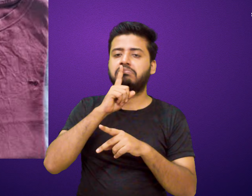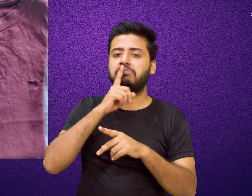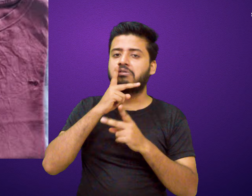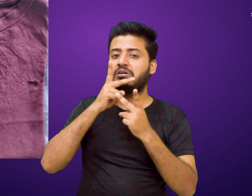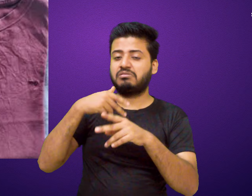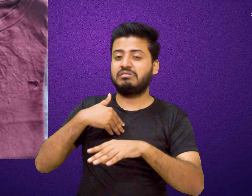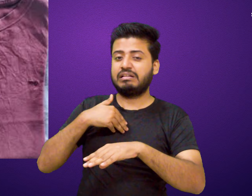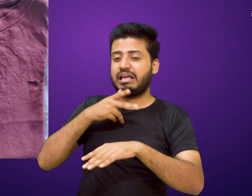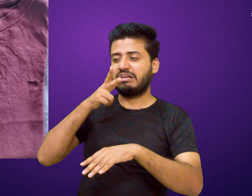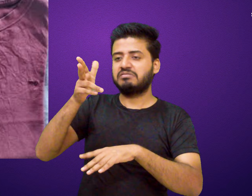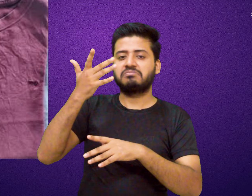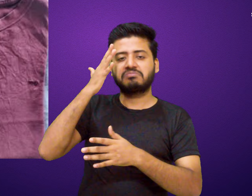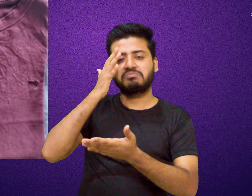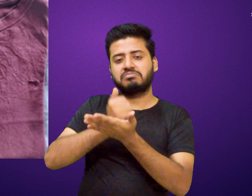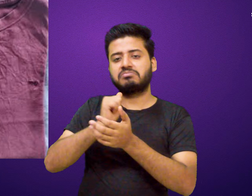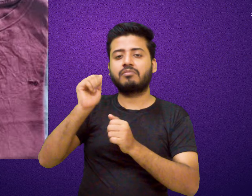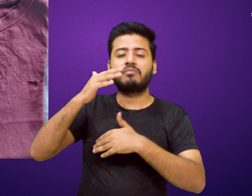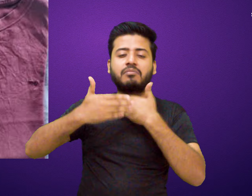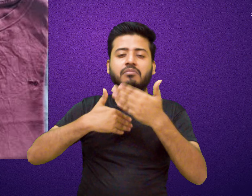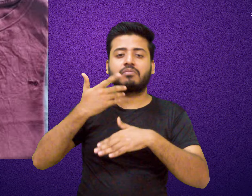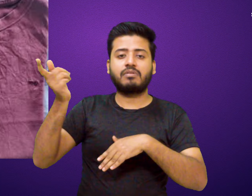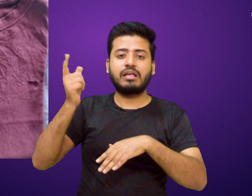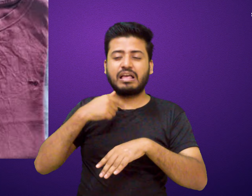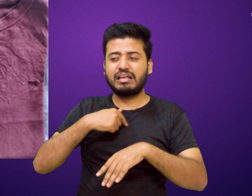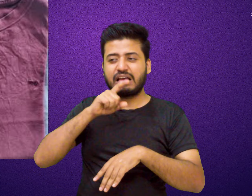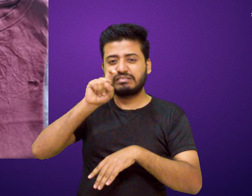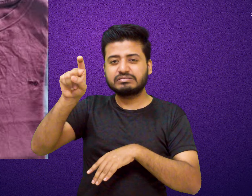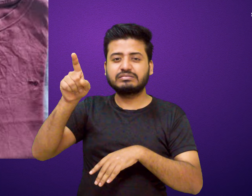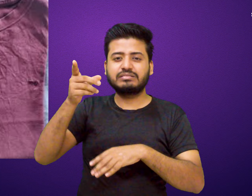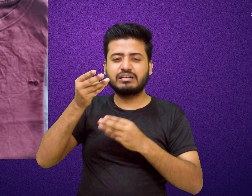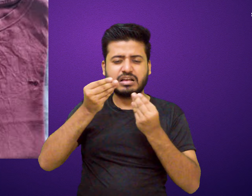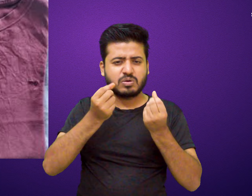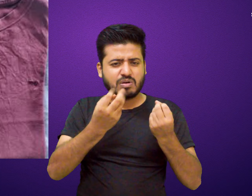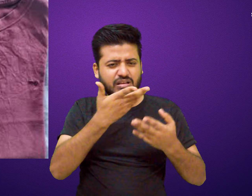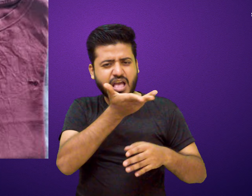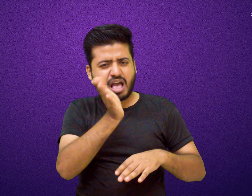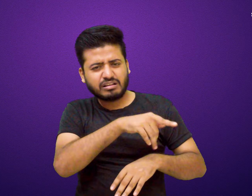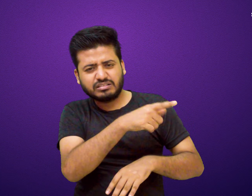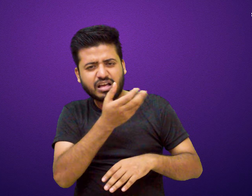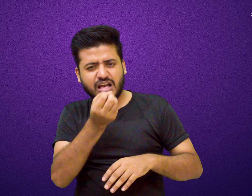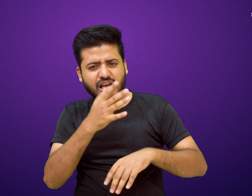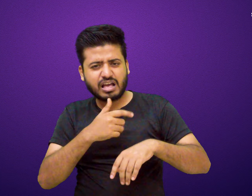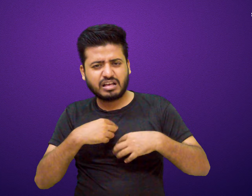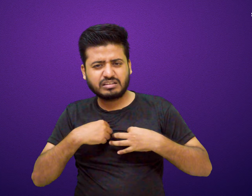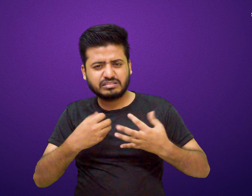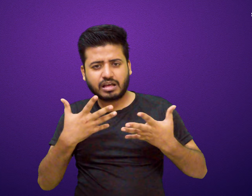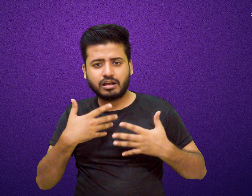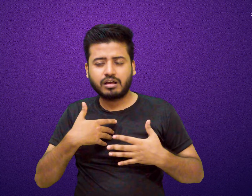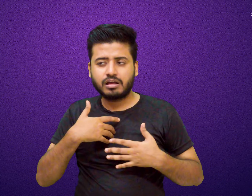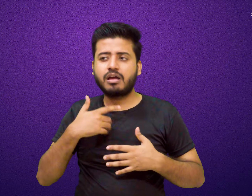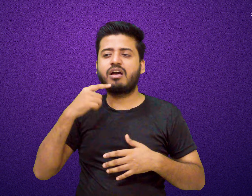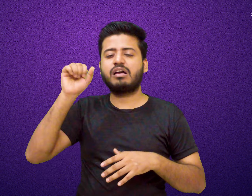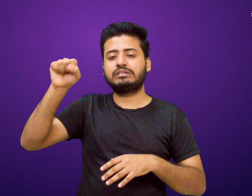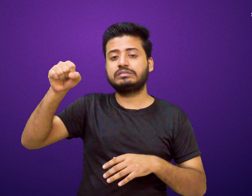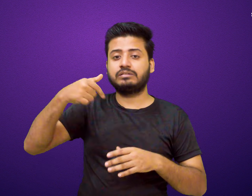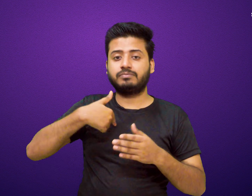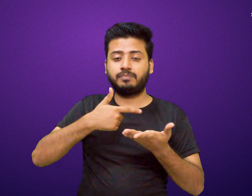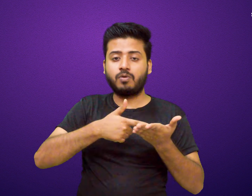and durability. Options include 250 GSM and larger 40 by 40 cm sizes, available